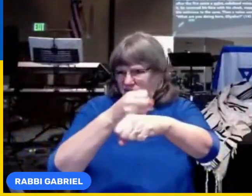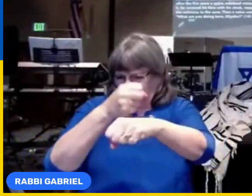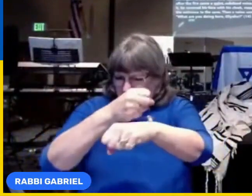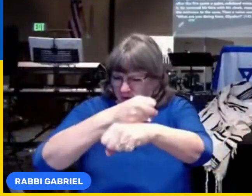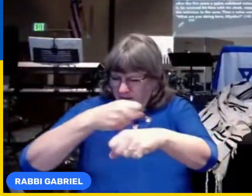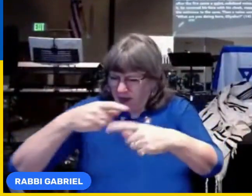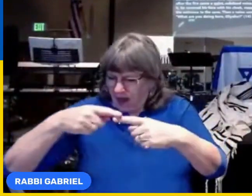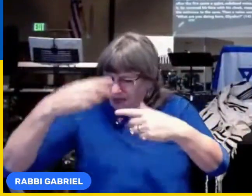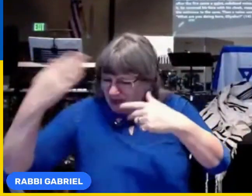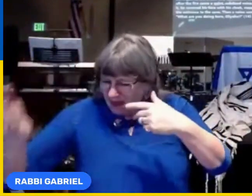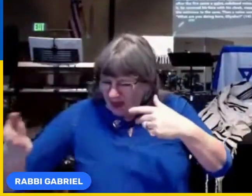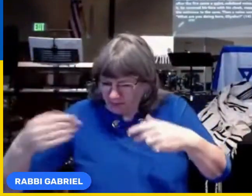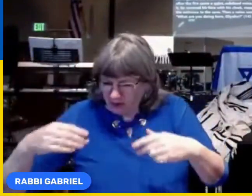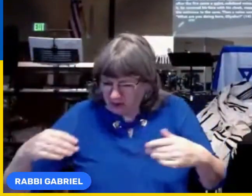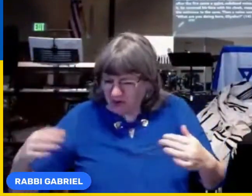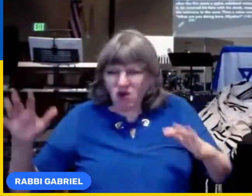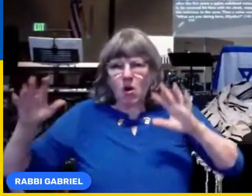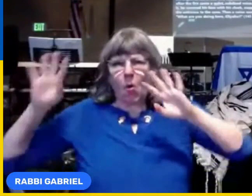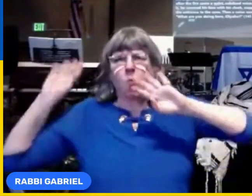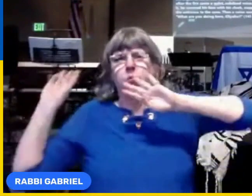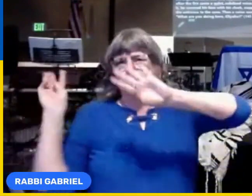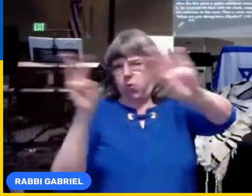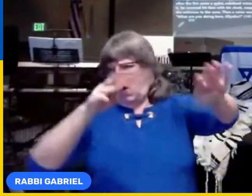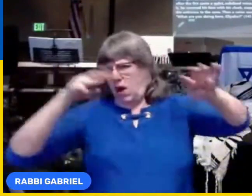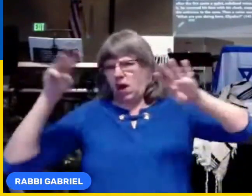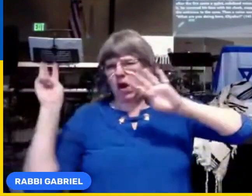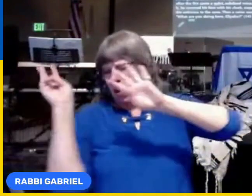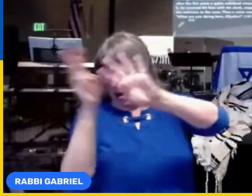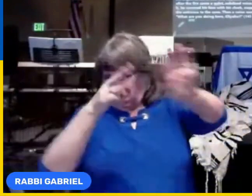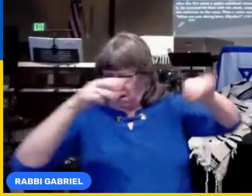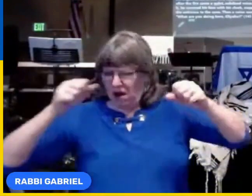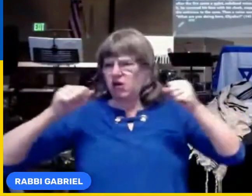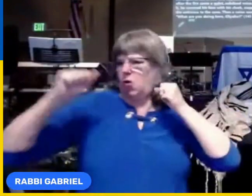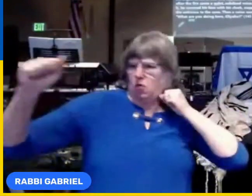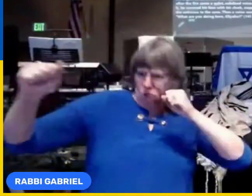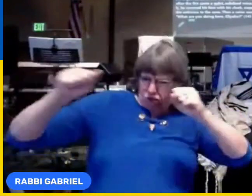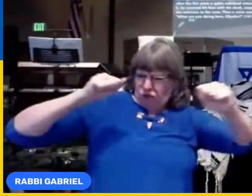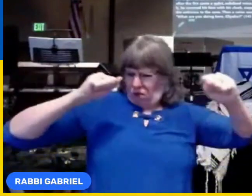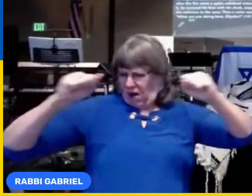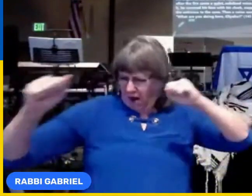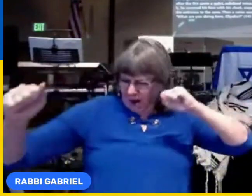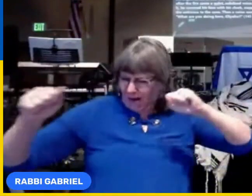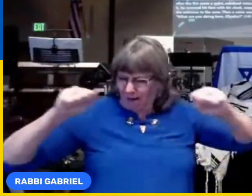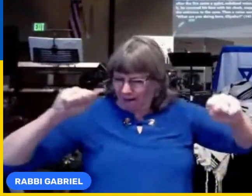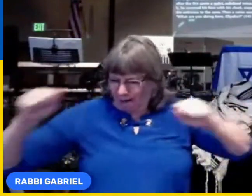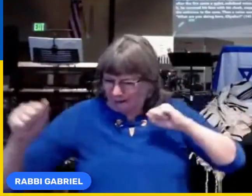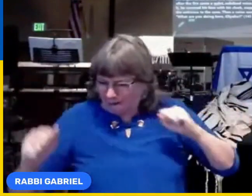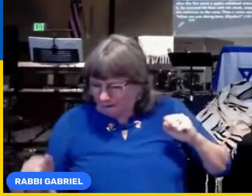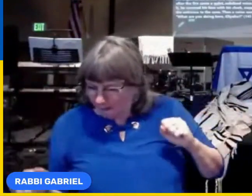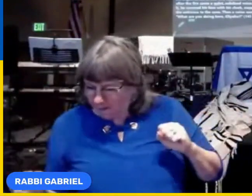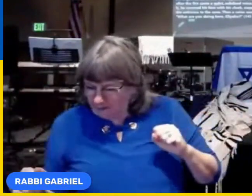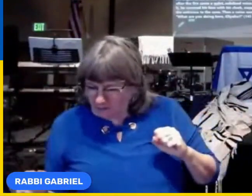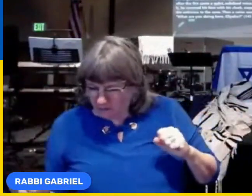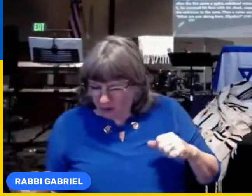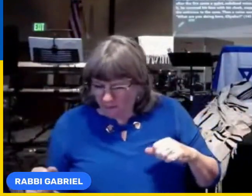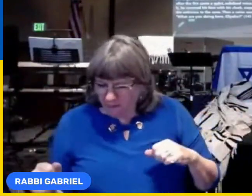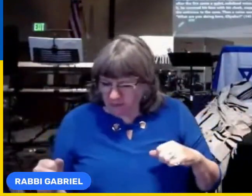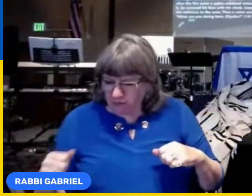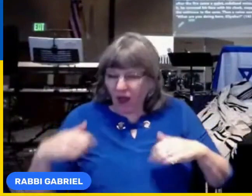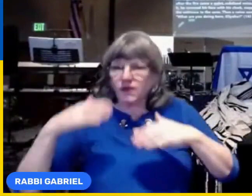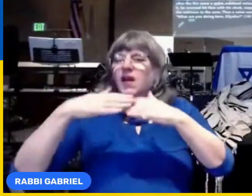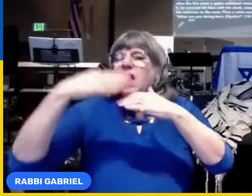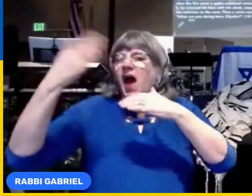earthquake, fire broke out, but Adonai was not in the fire. And after